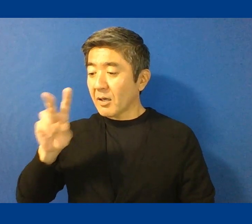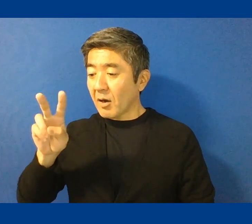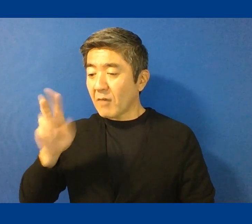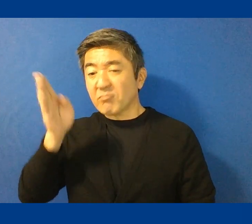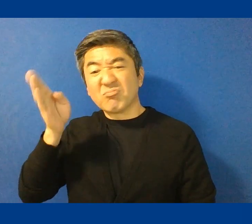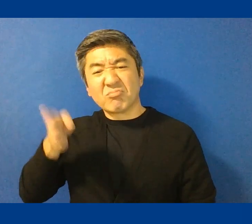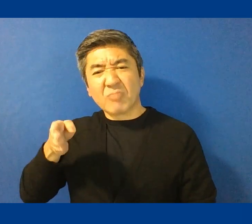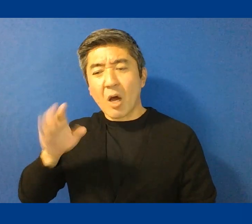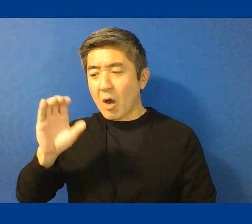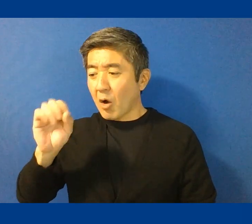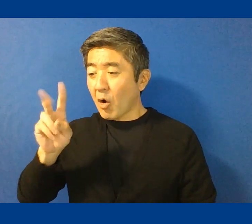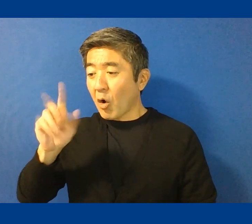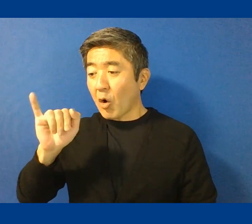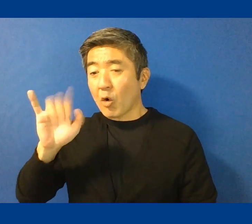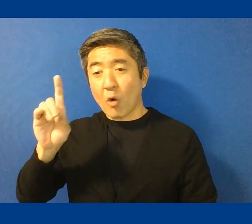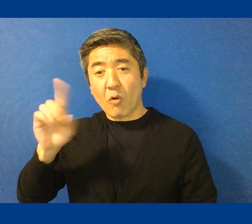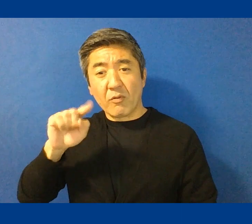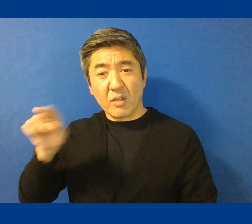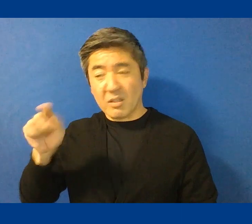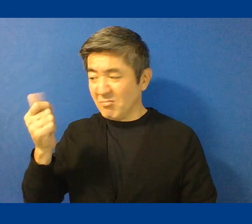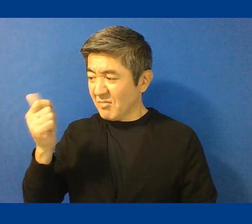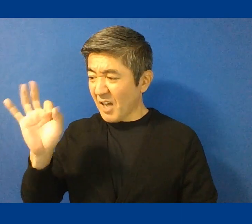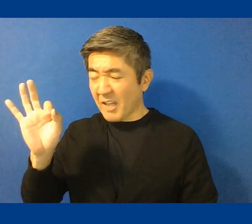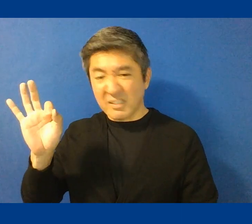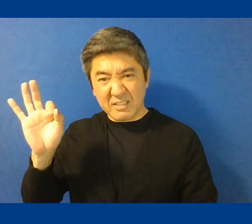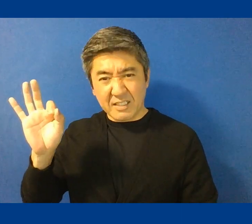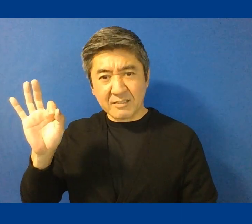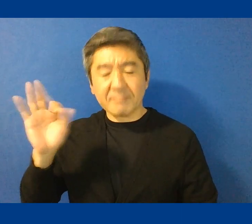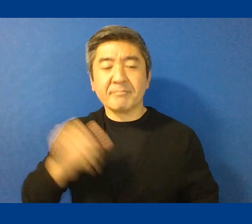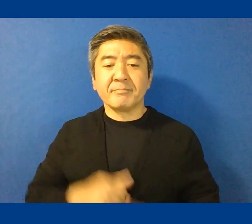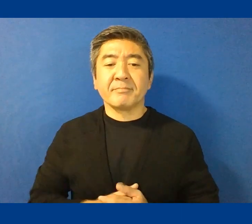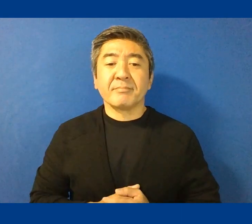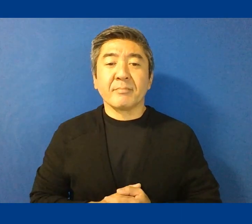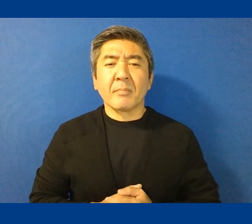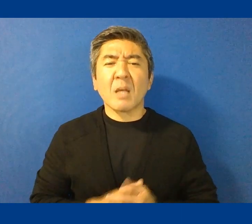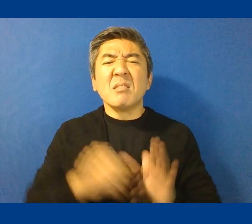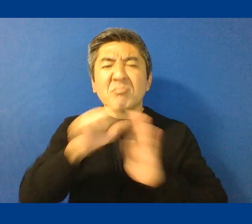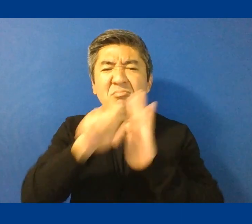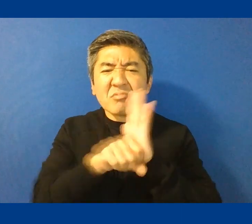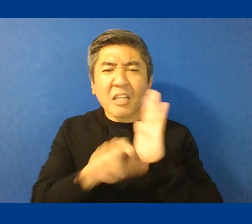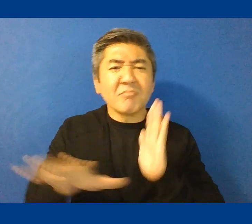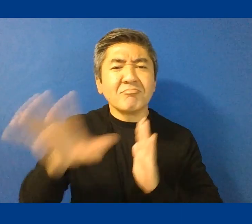www.kauai.gov/COVID-19. To view the total number of positive cases across the state, please visit